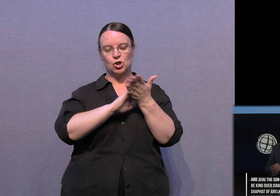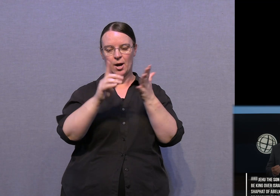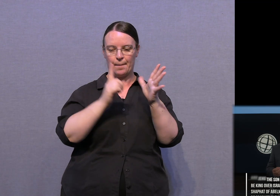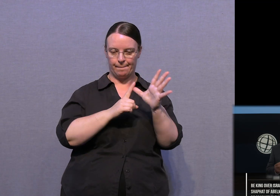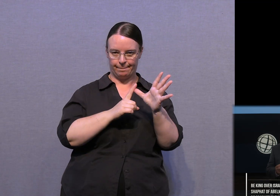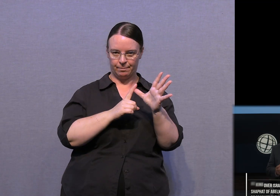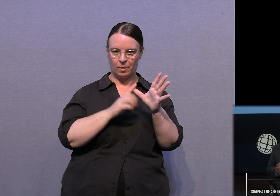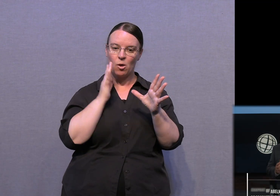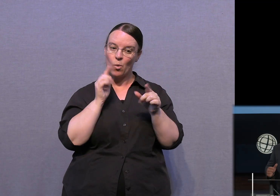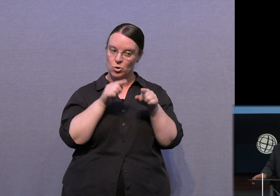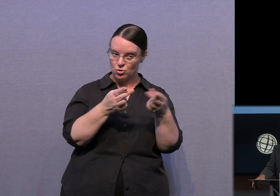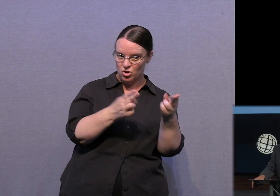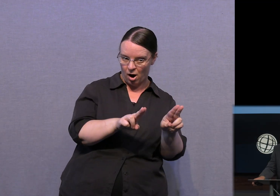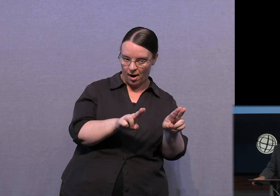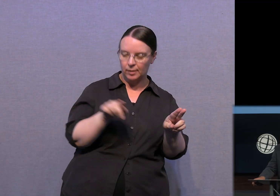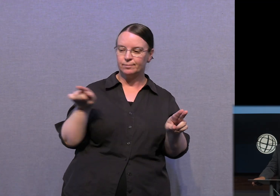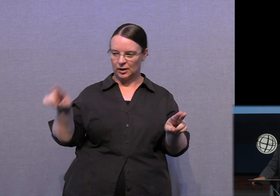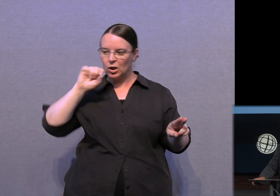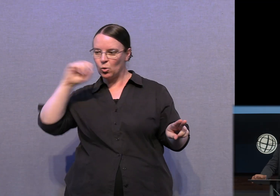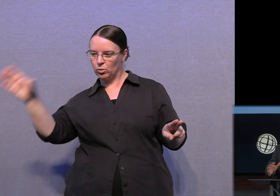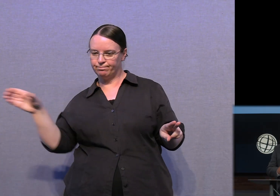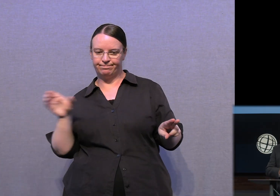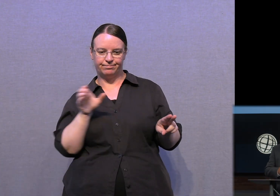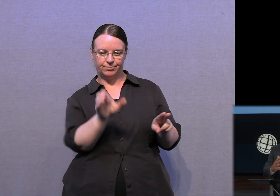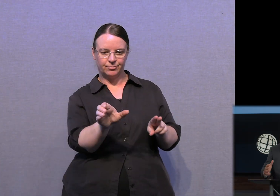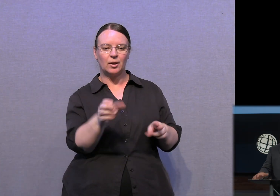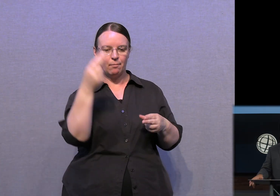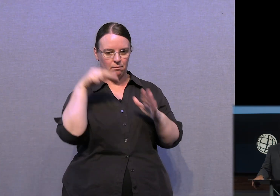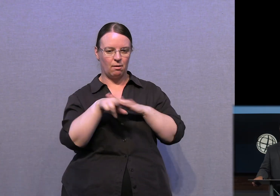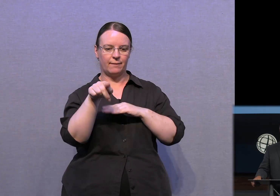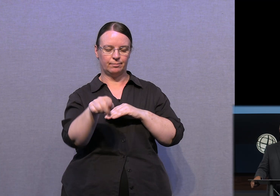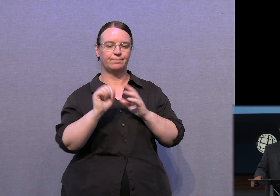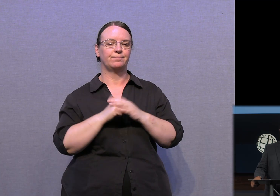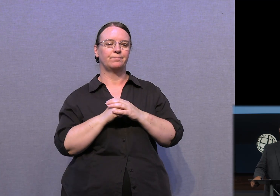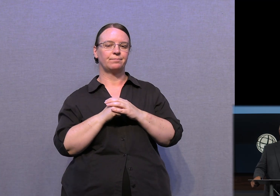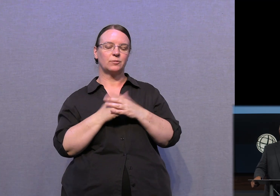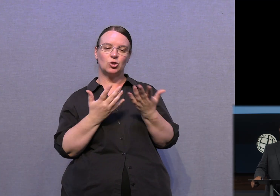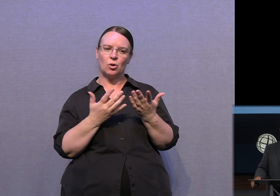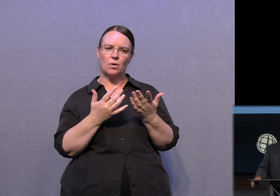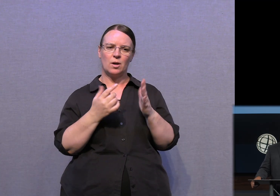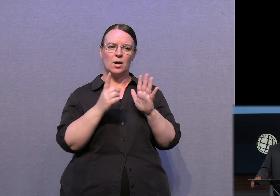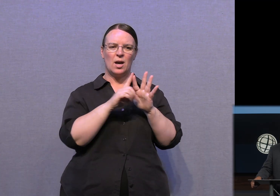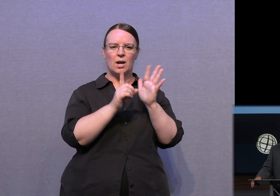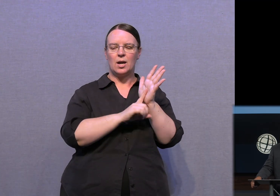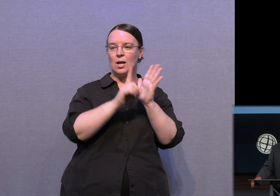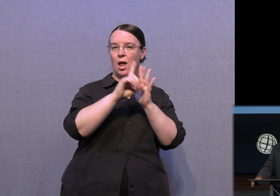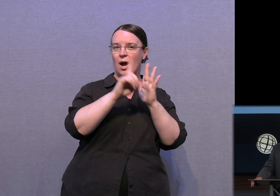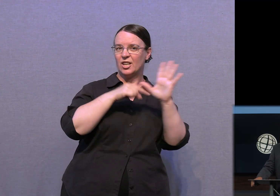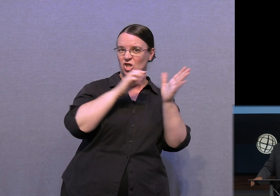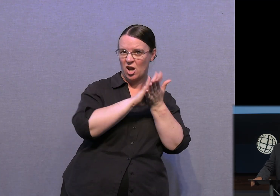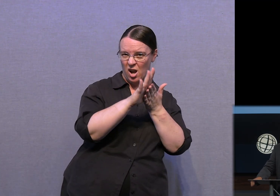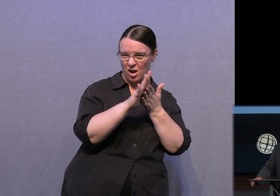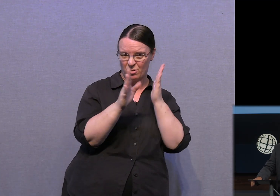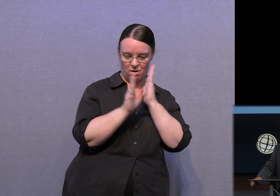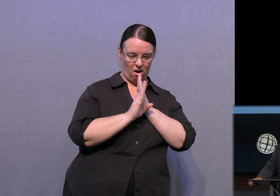In essence, God gave instructions to Elijah while he was hiding in the wilderness, in the mountains, and said, anoint a